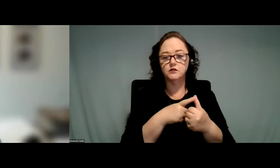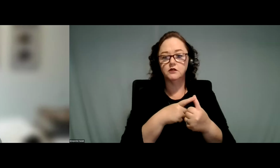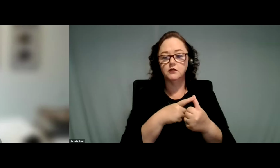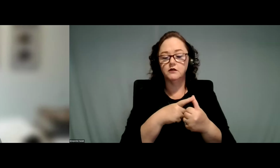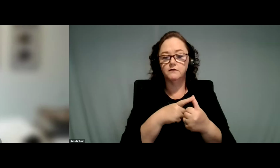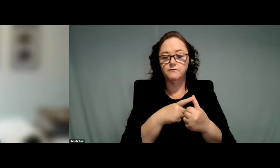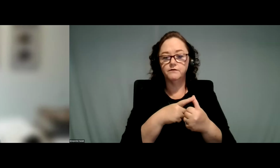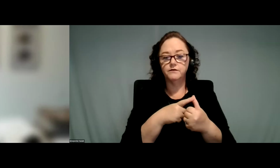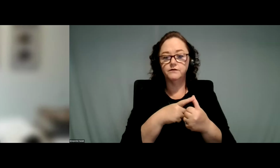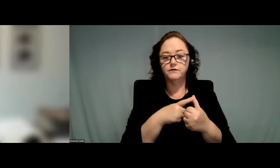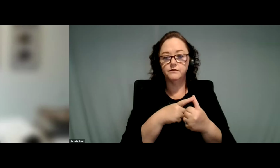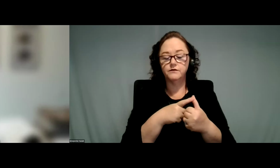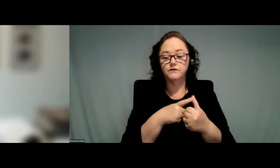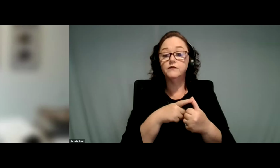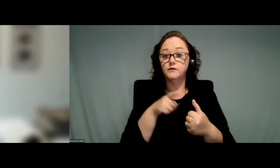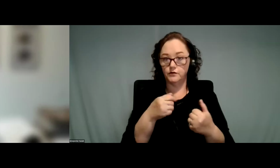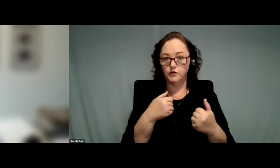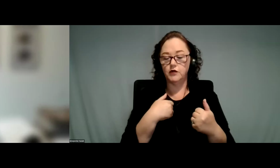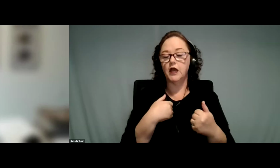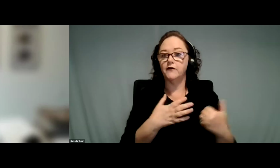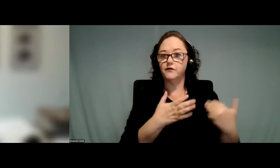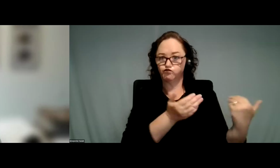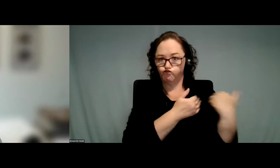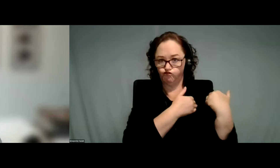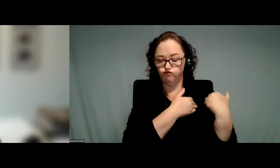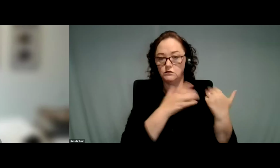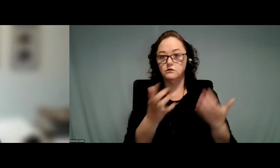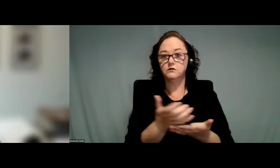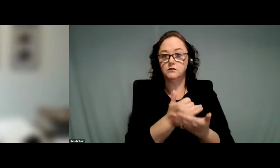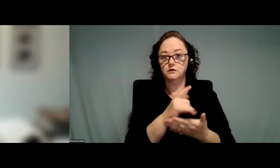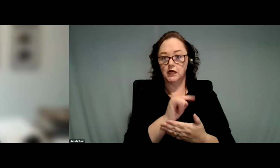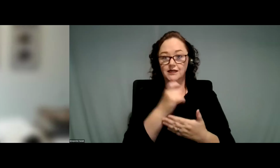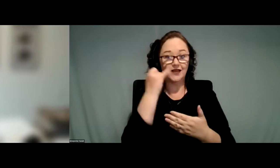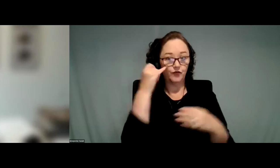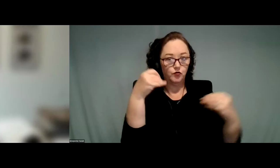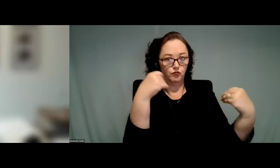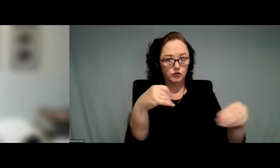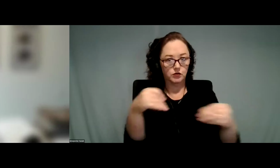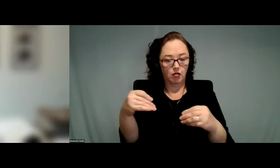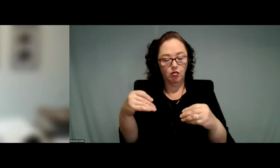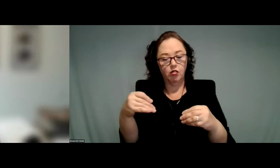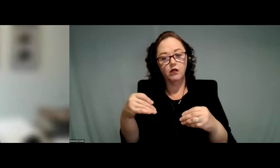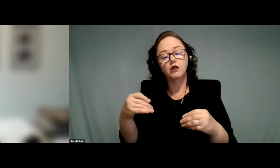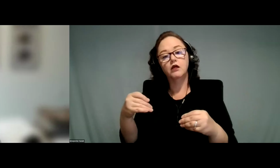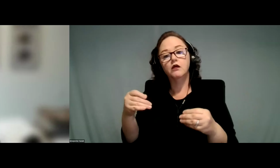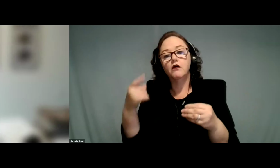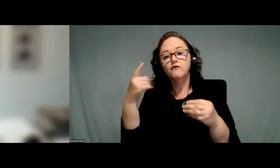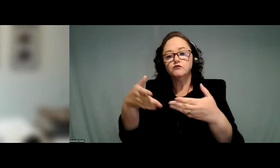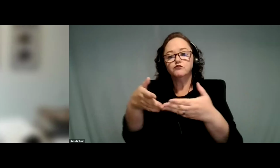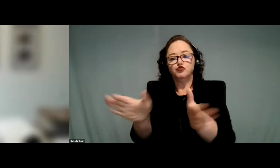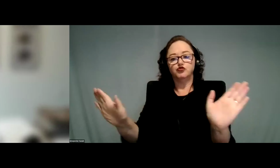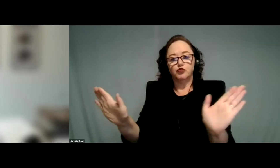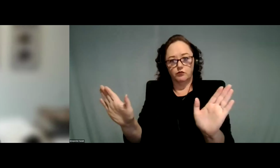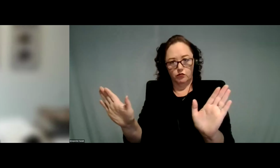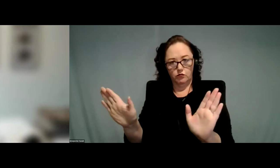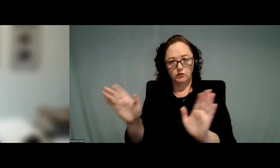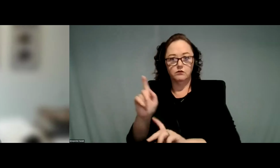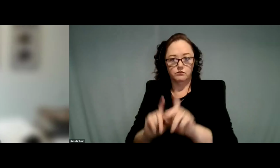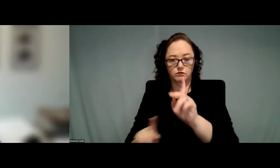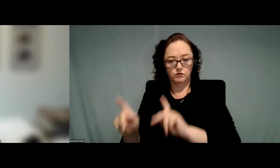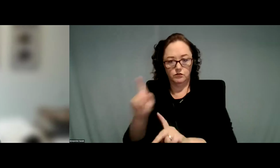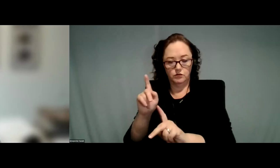you have a duty to collect and remit tax if you're a retailer selling to the general public, and that means you are making a sale to the